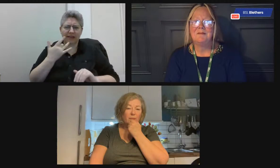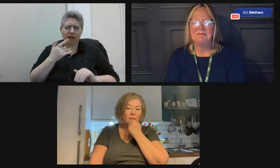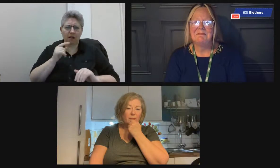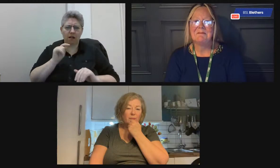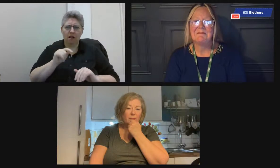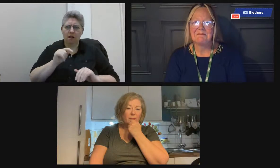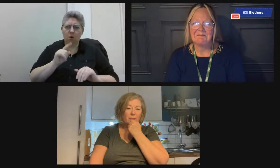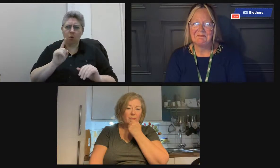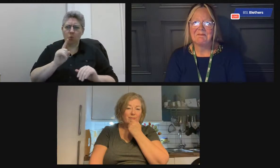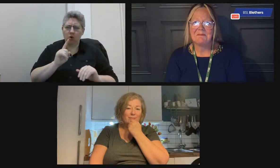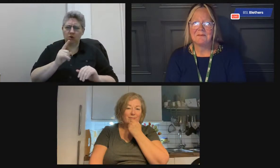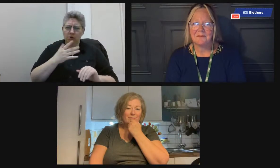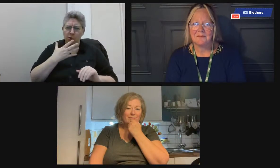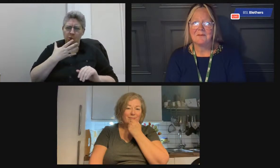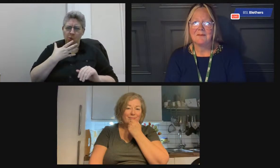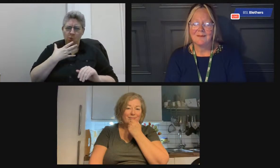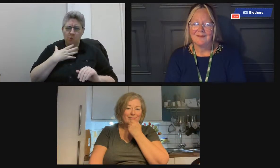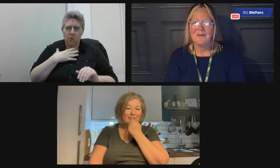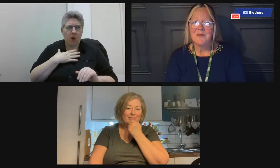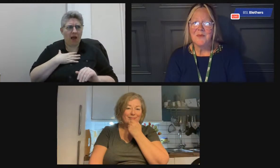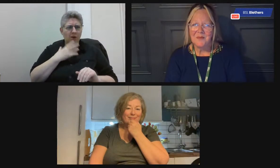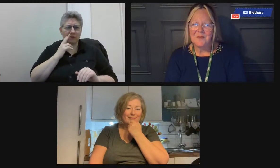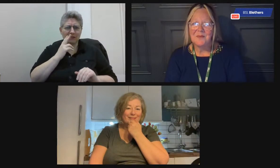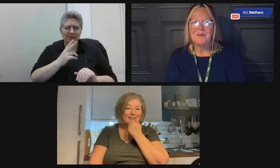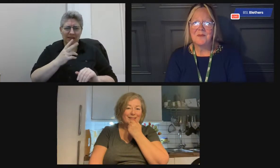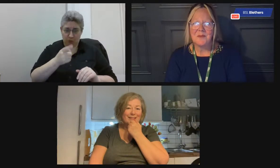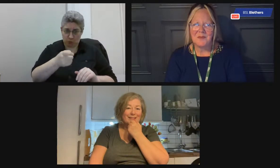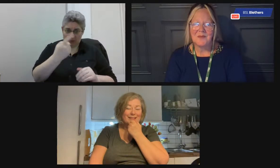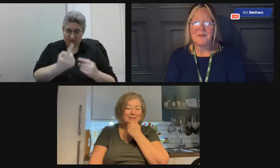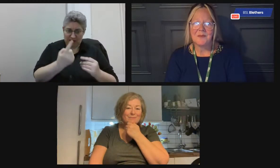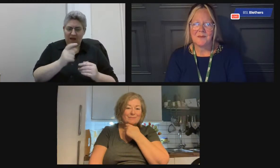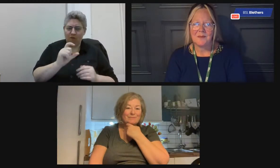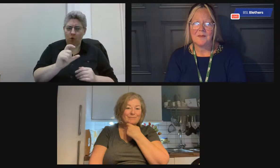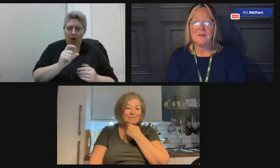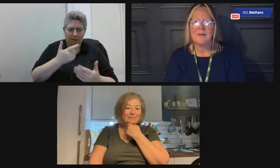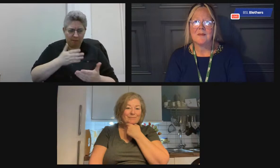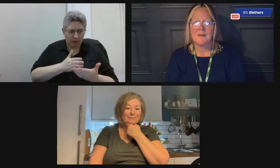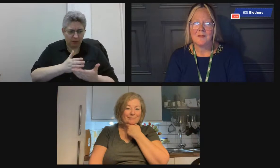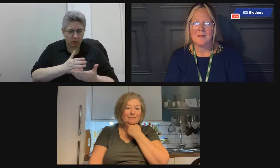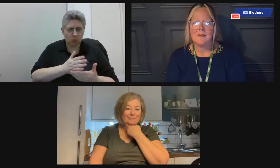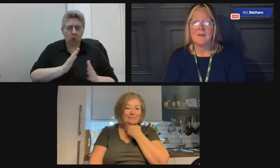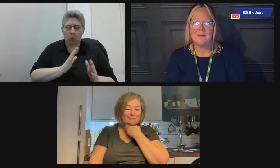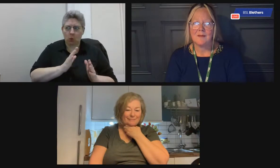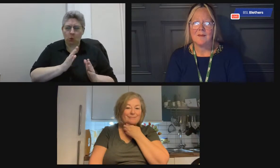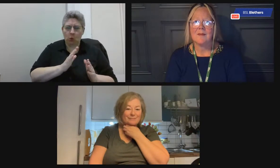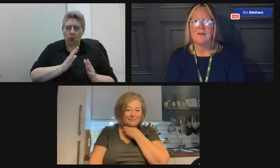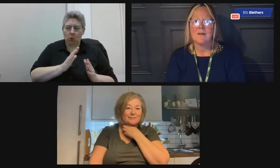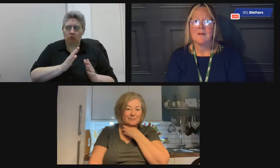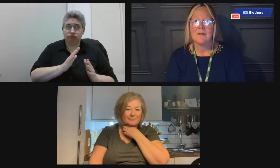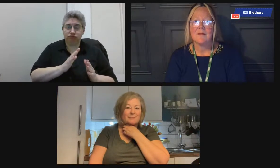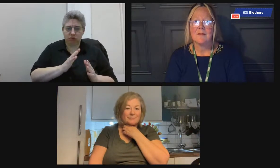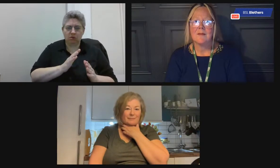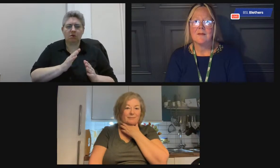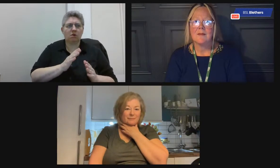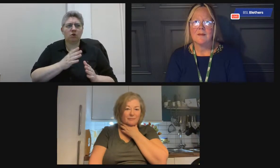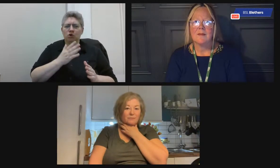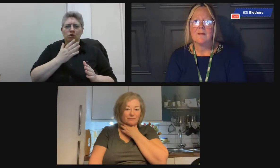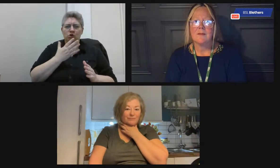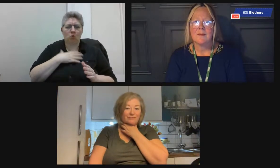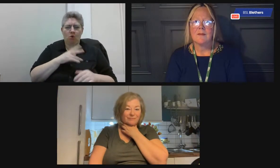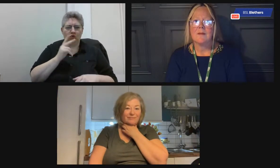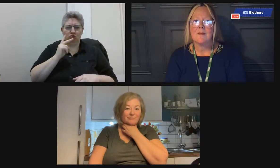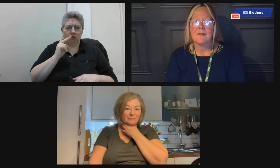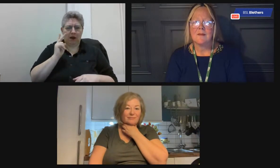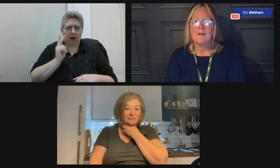future and you had a crystal ball, what would be your hopes and your dreams? So I suppose from you, Colin,